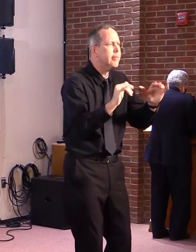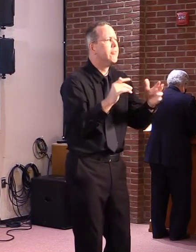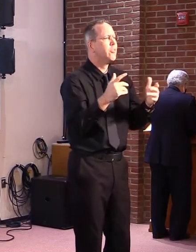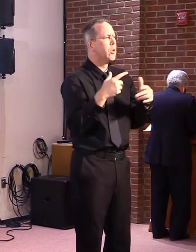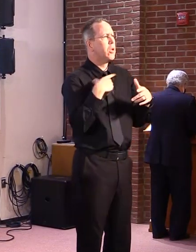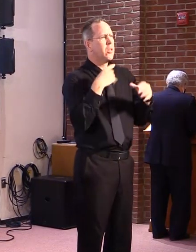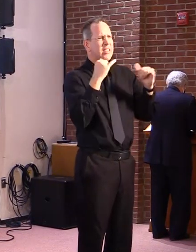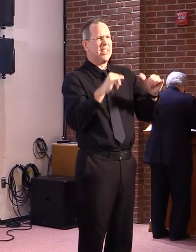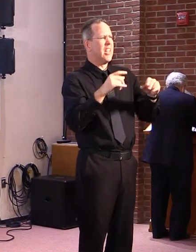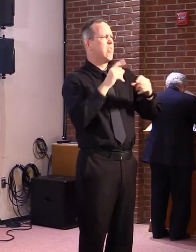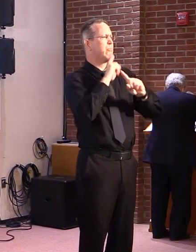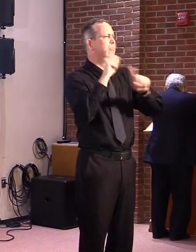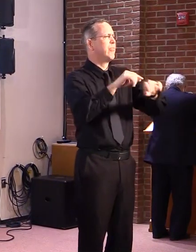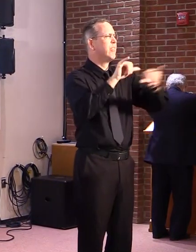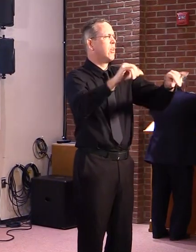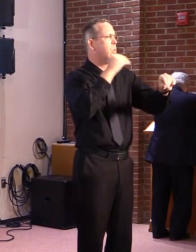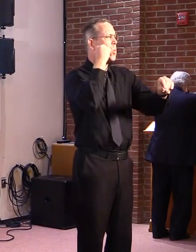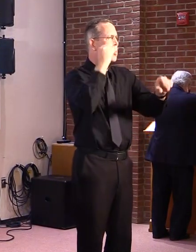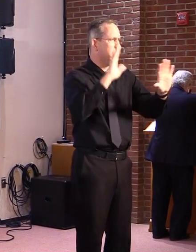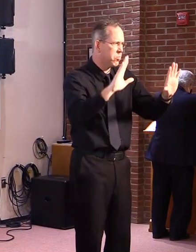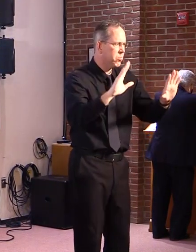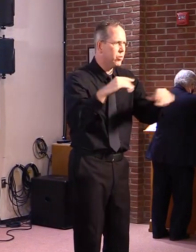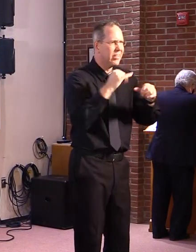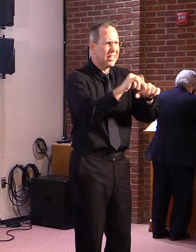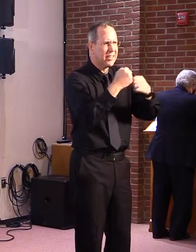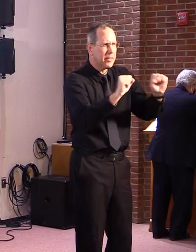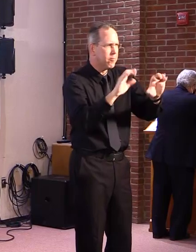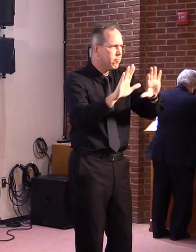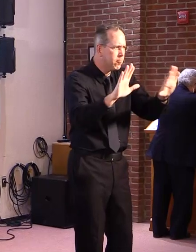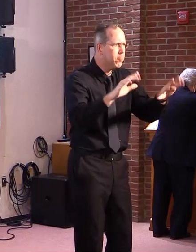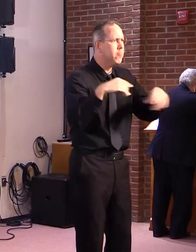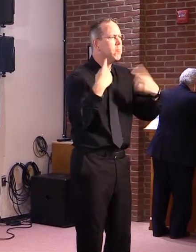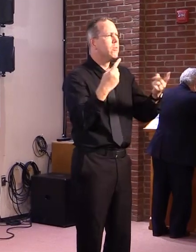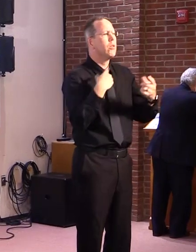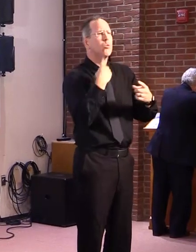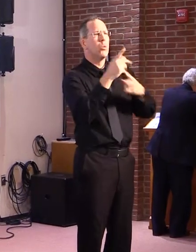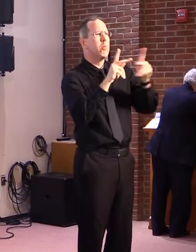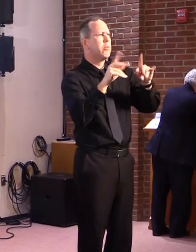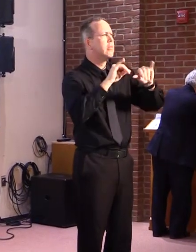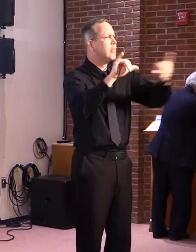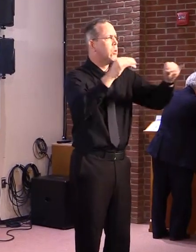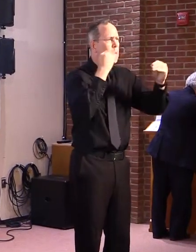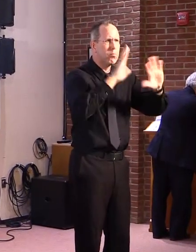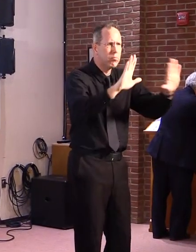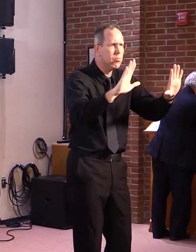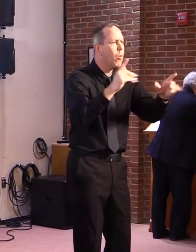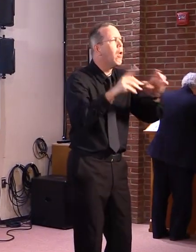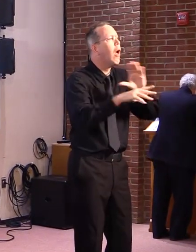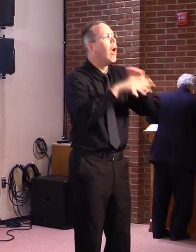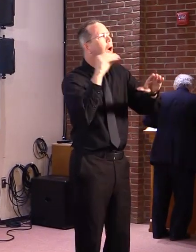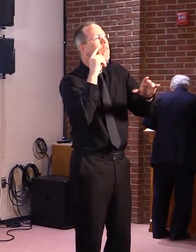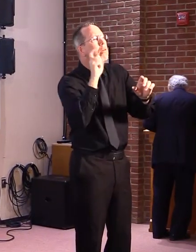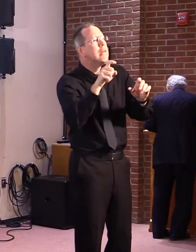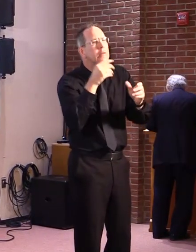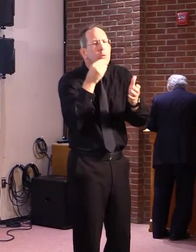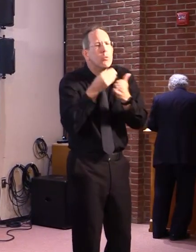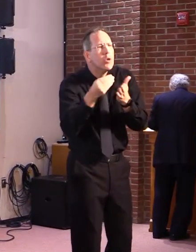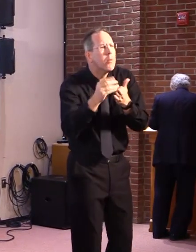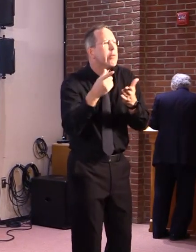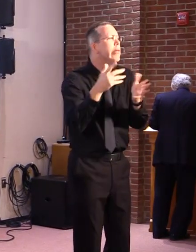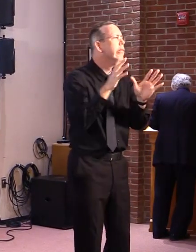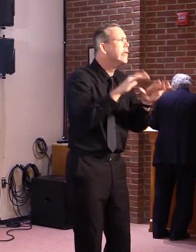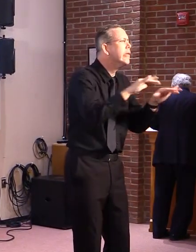safe order in place, asking Vermonters to leave their homes only for essential purposes, as well as closing